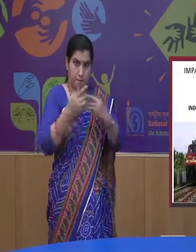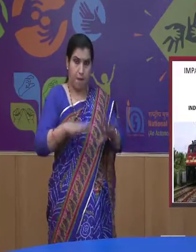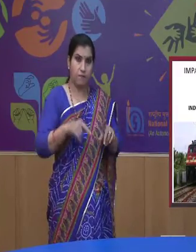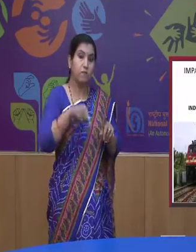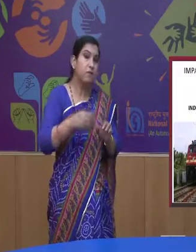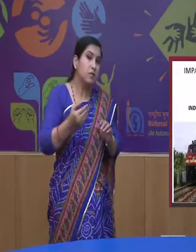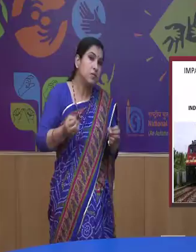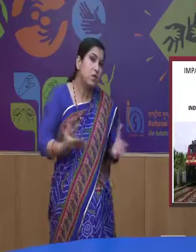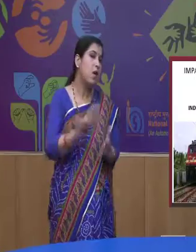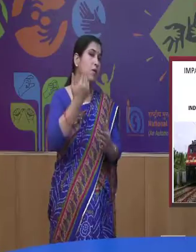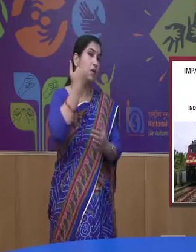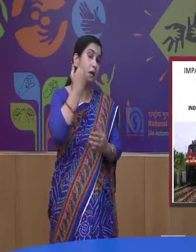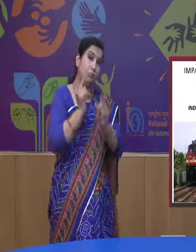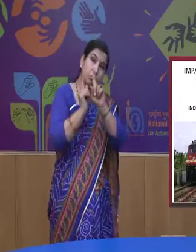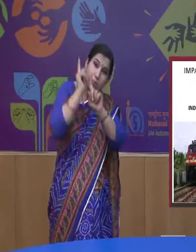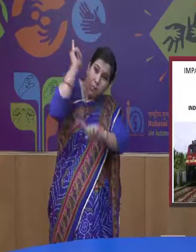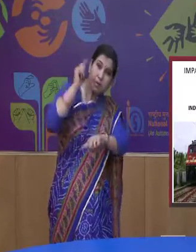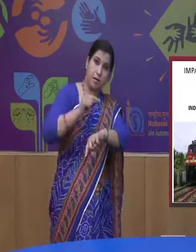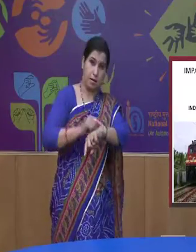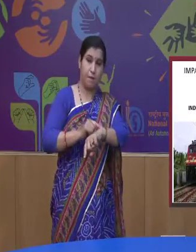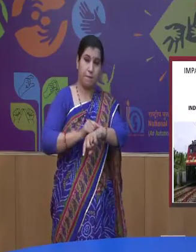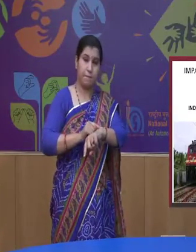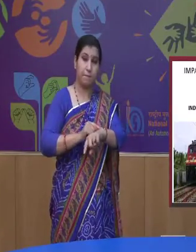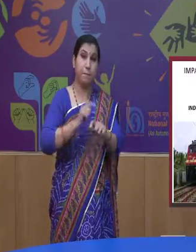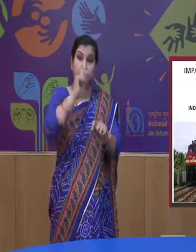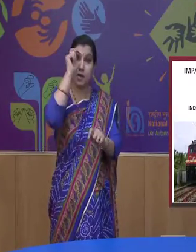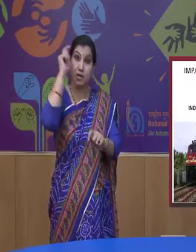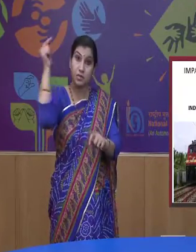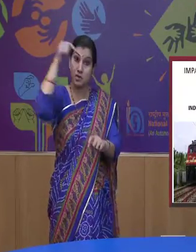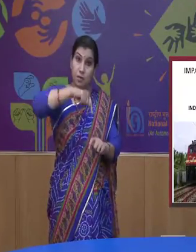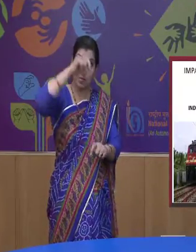these was born during that time period of the British rule.